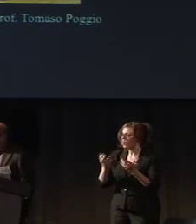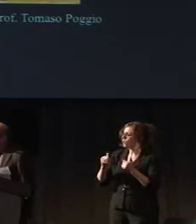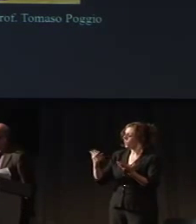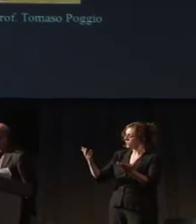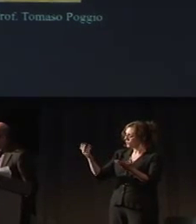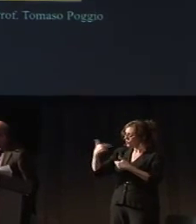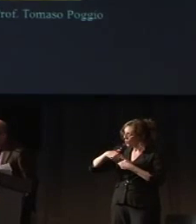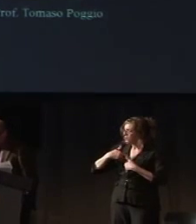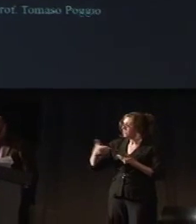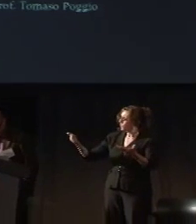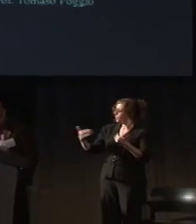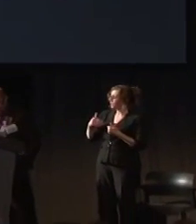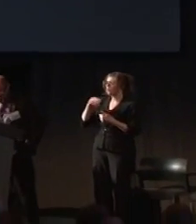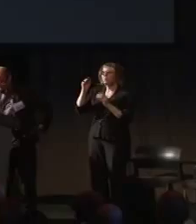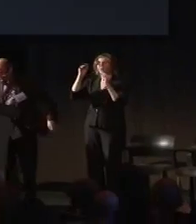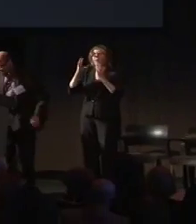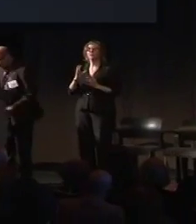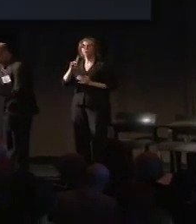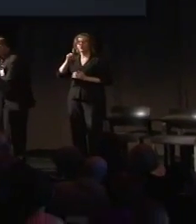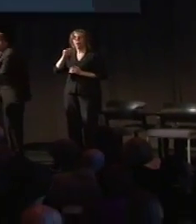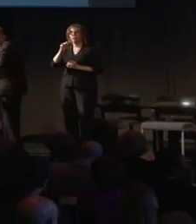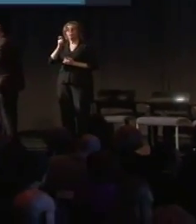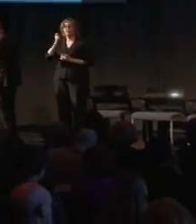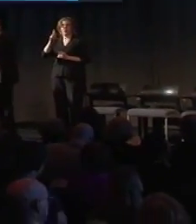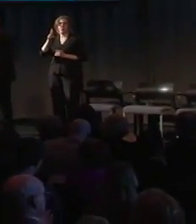Latour for his keynote address.